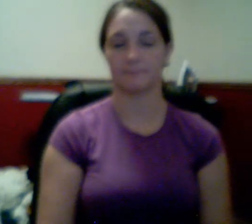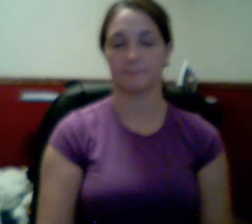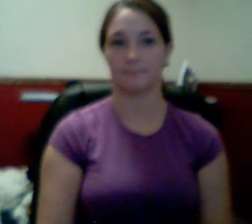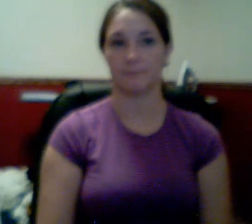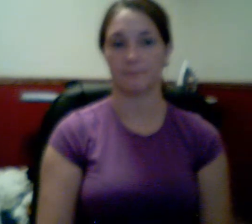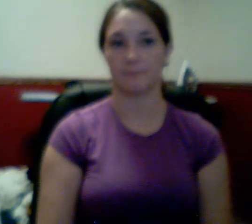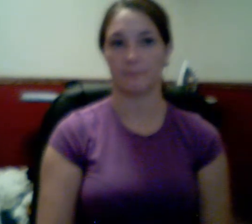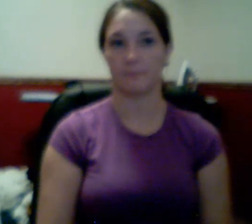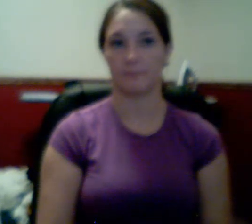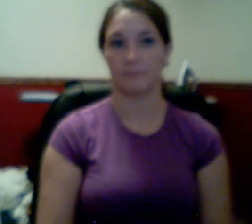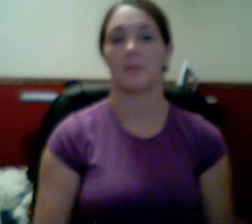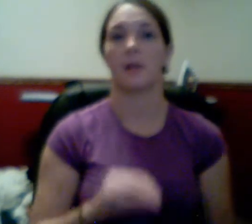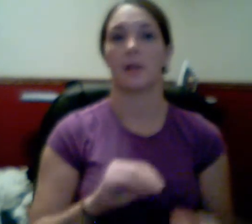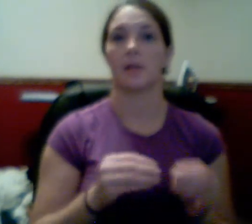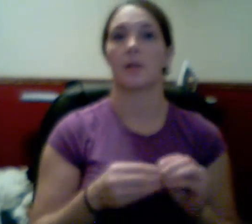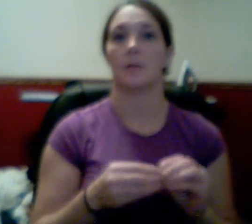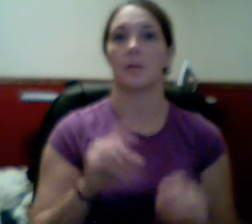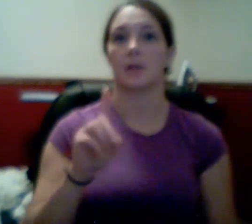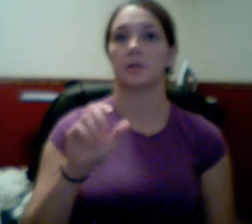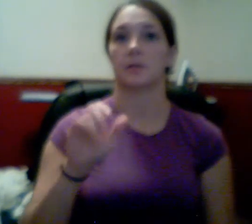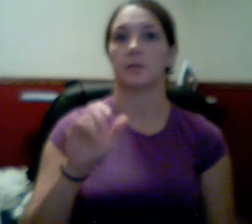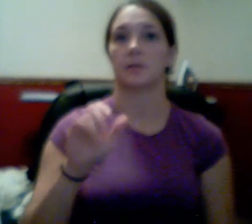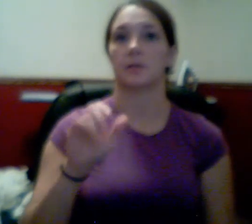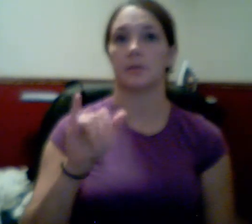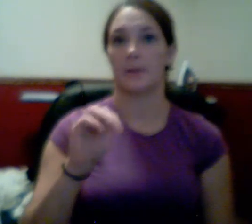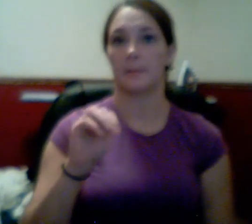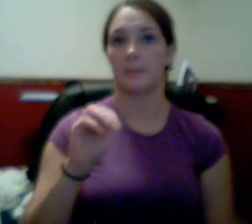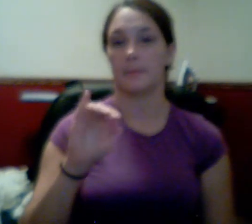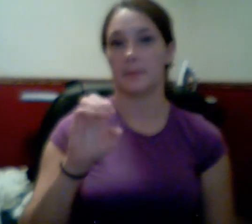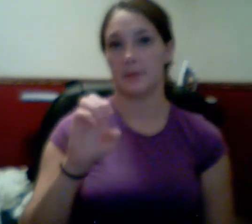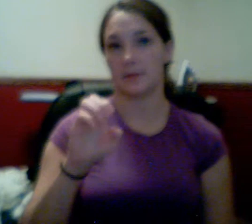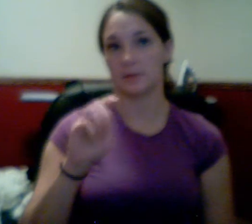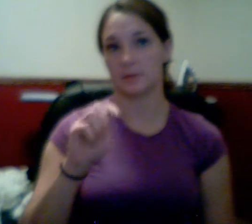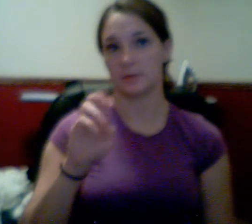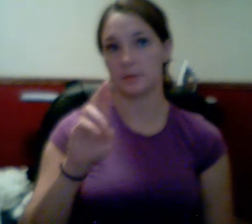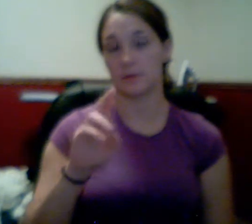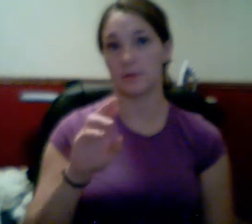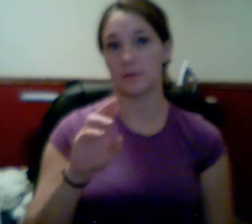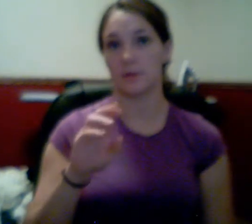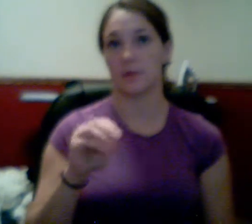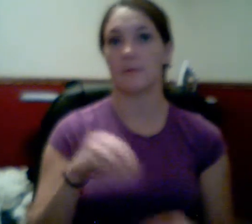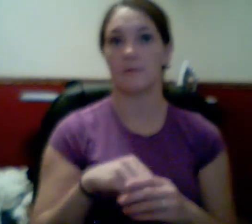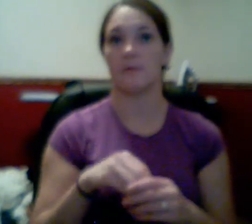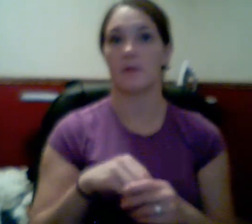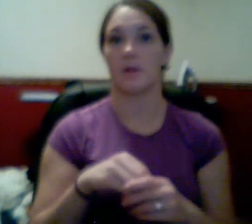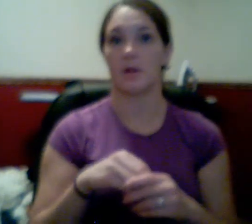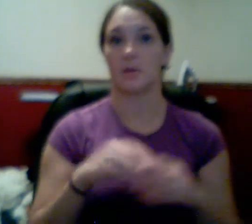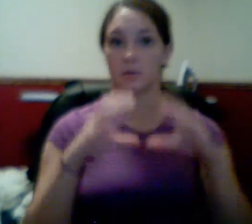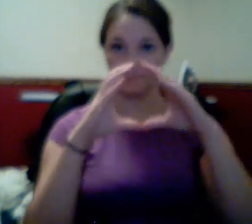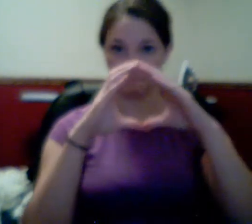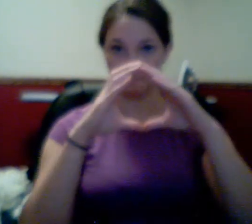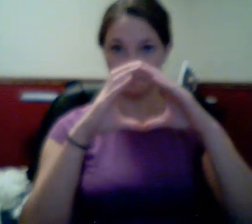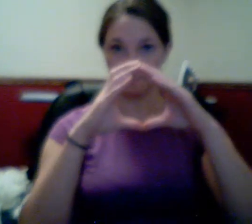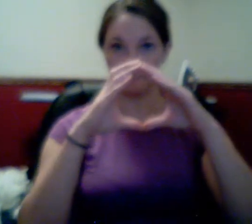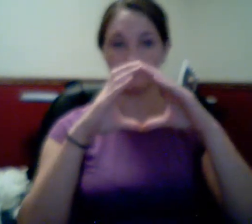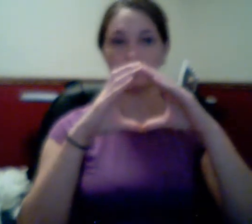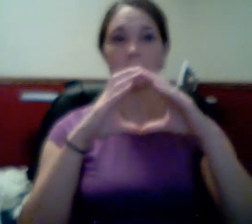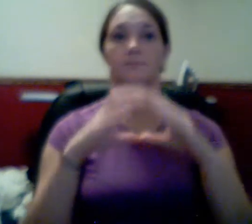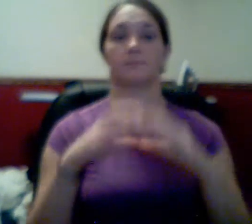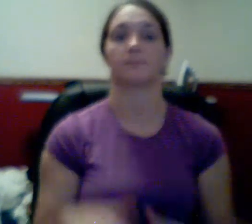that fit on the circle. So if you have a circle right here, for example, and I have this diameter, okay, if I were able to take